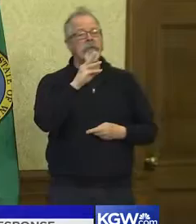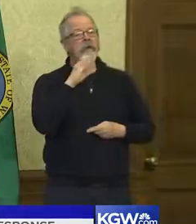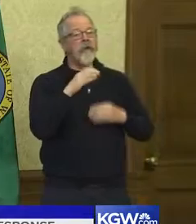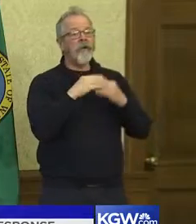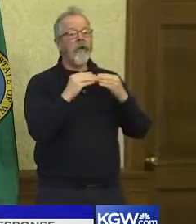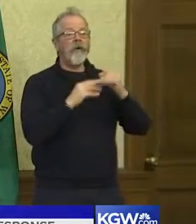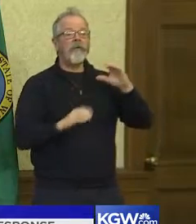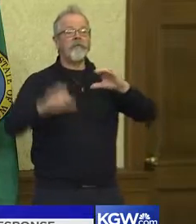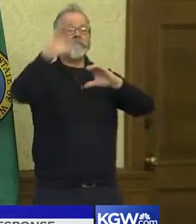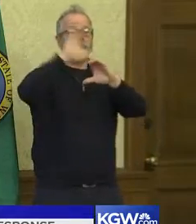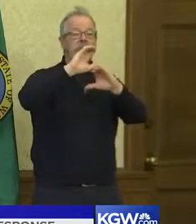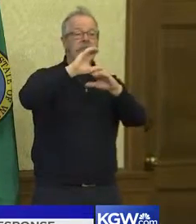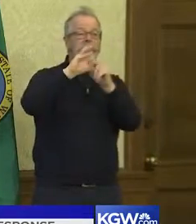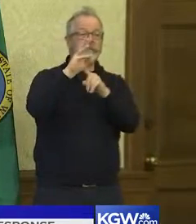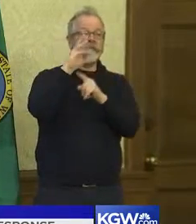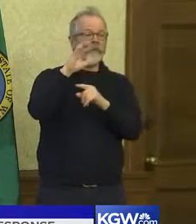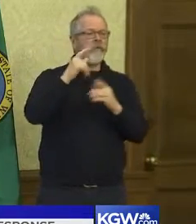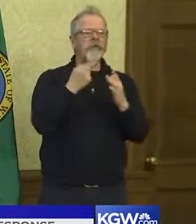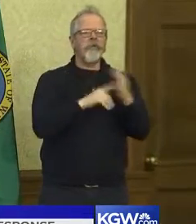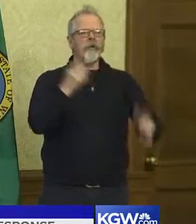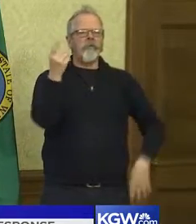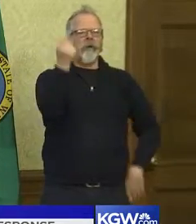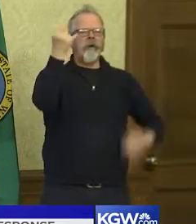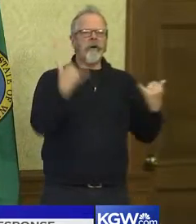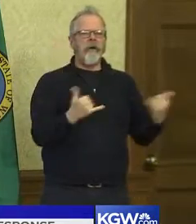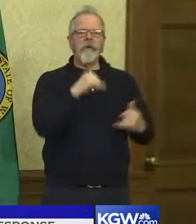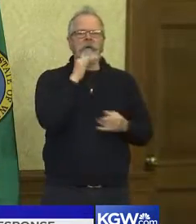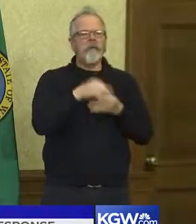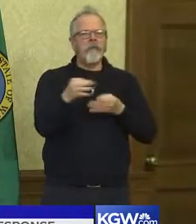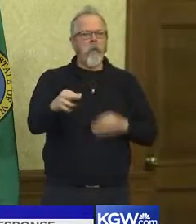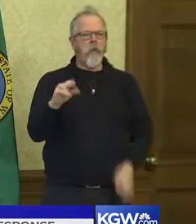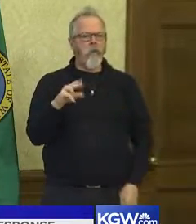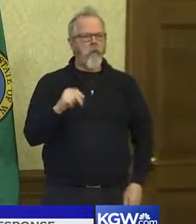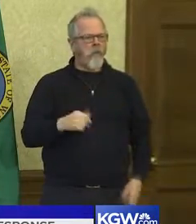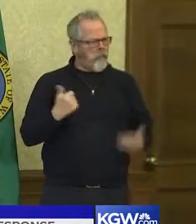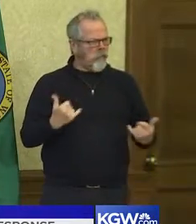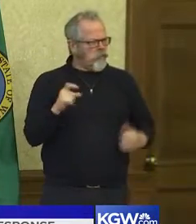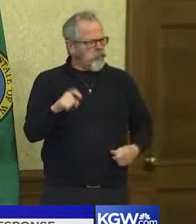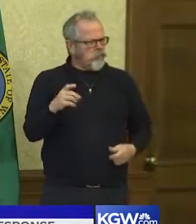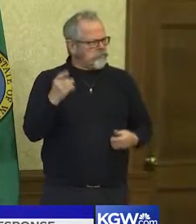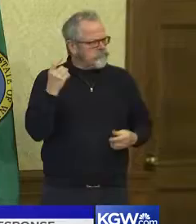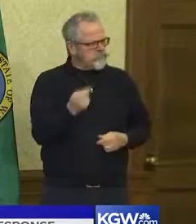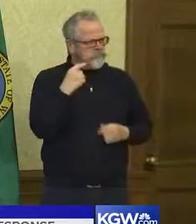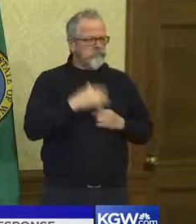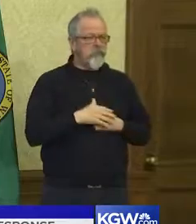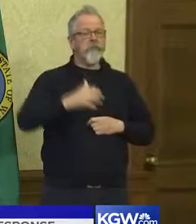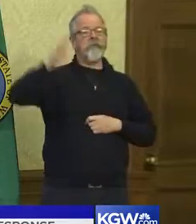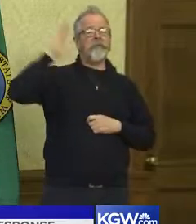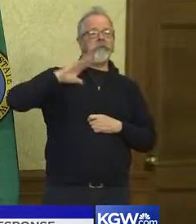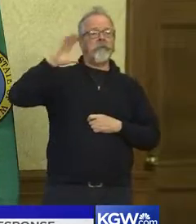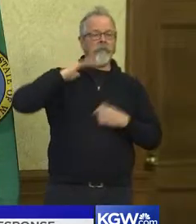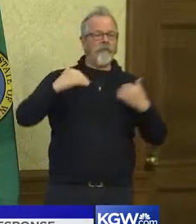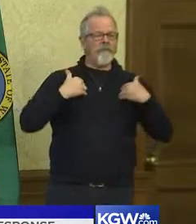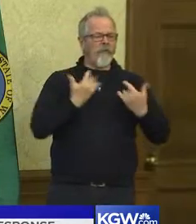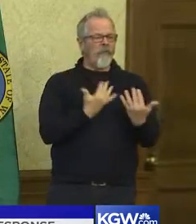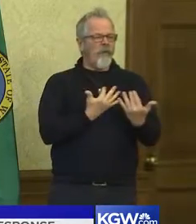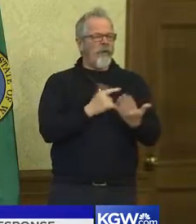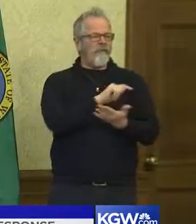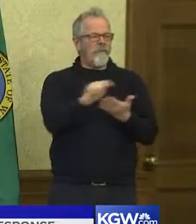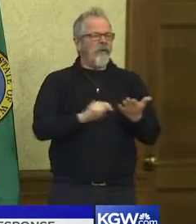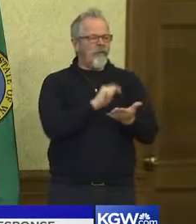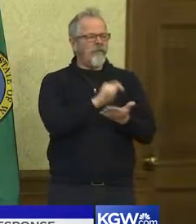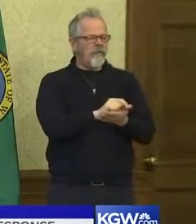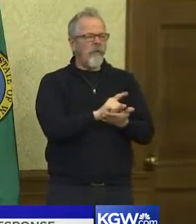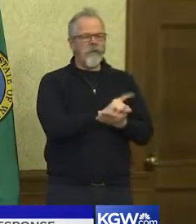Right away is the answer, especially since we have waived the waiting week. Individuals will be eligible to get that money right away. And what we